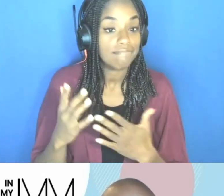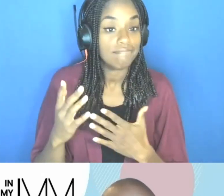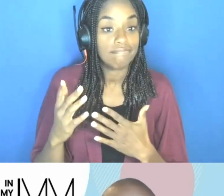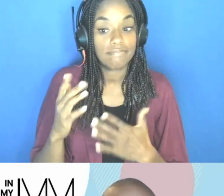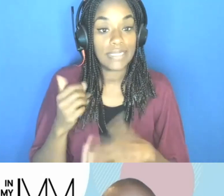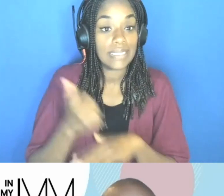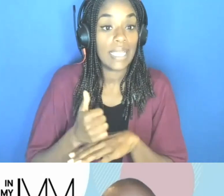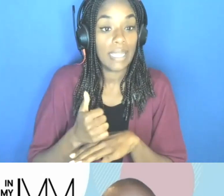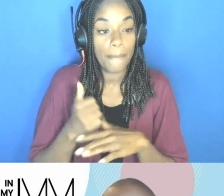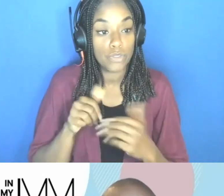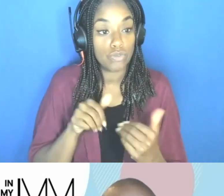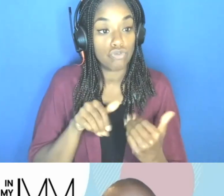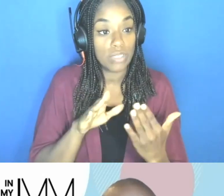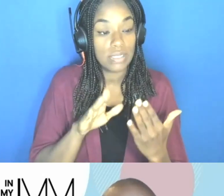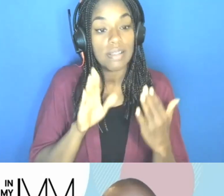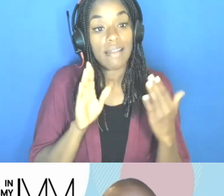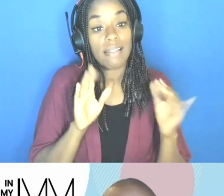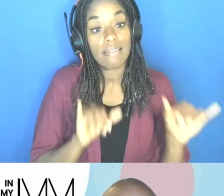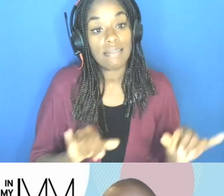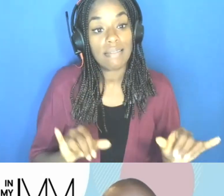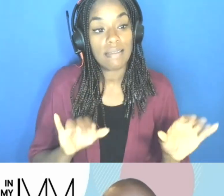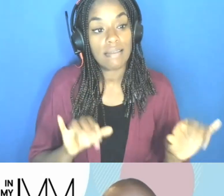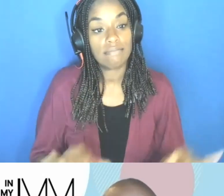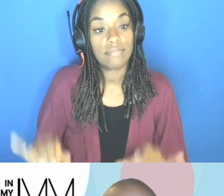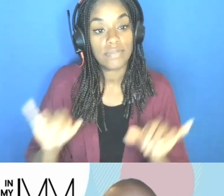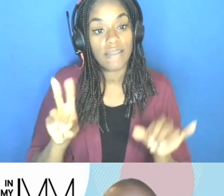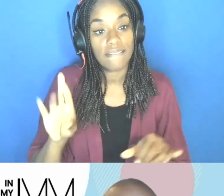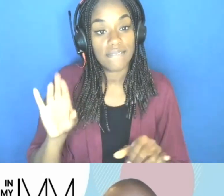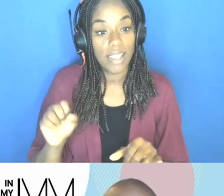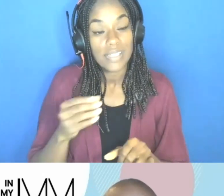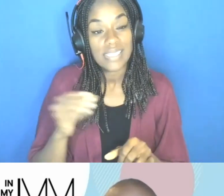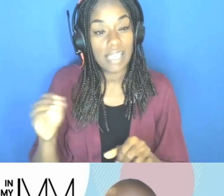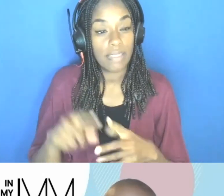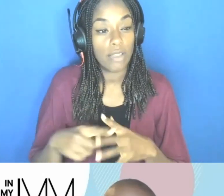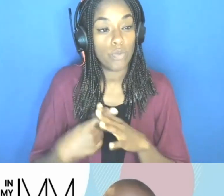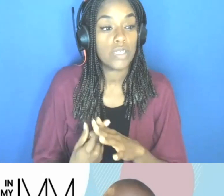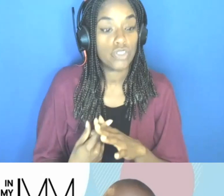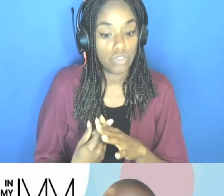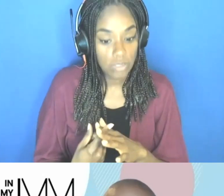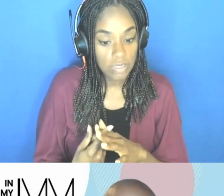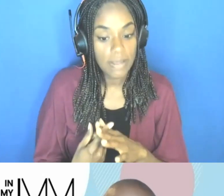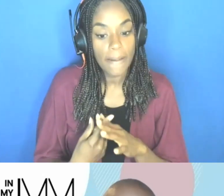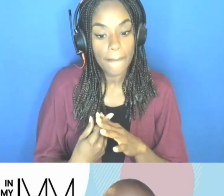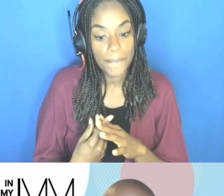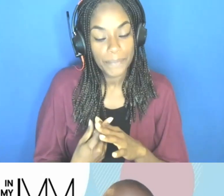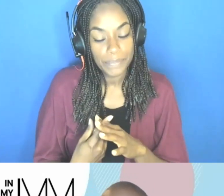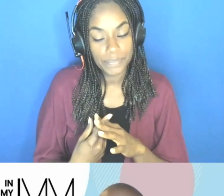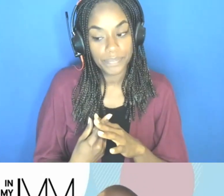common virus that's circulating now, as well as the original one, the bivalent booster.